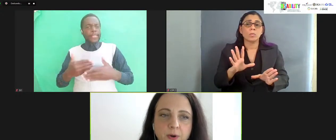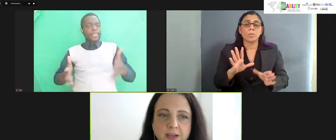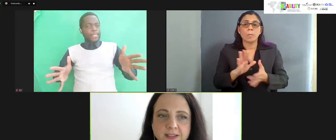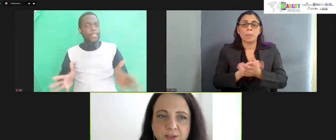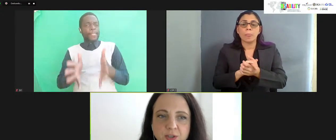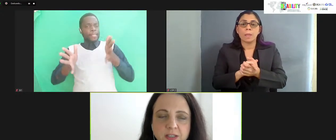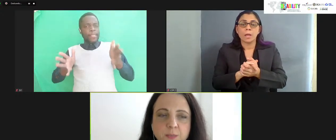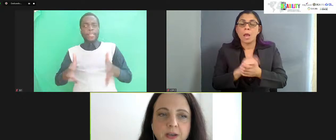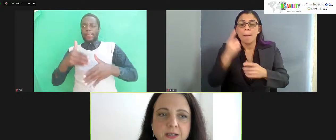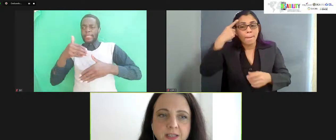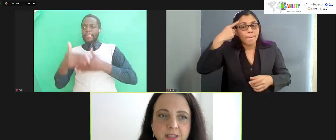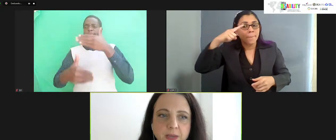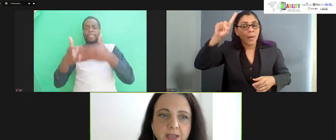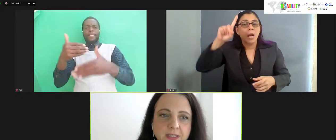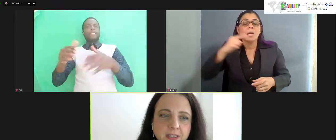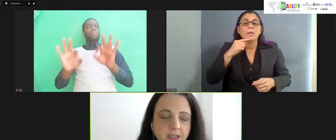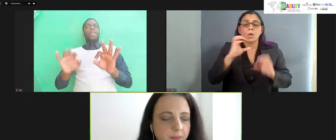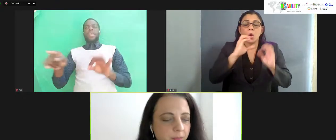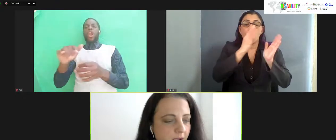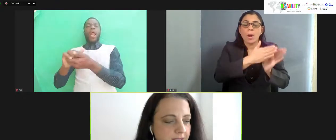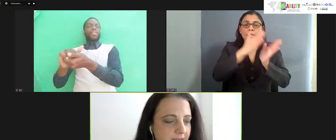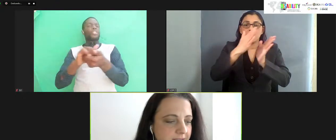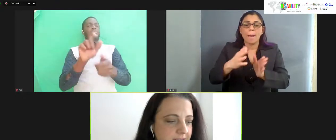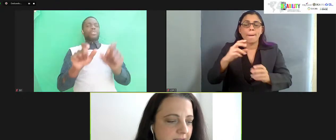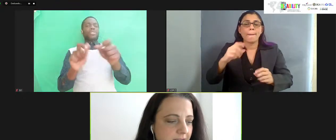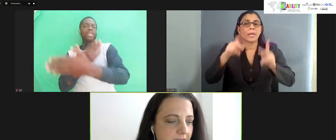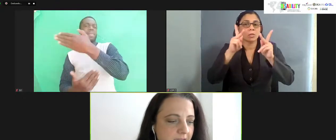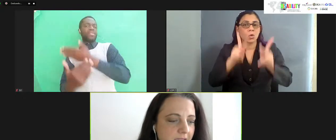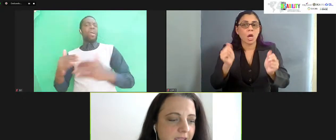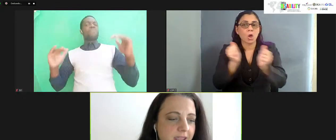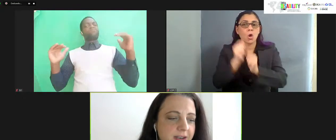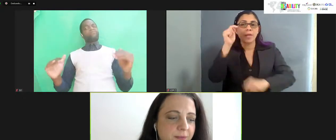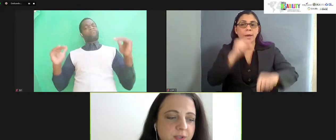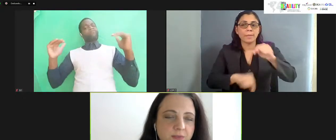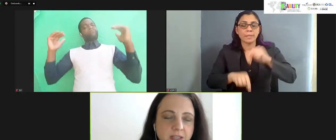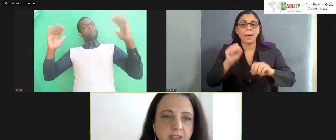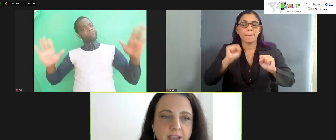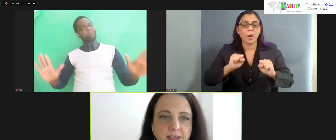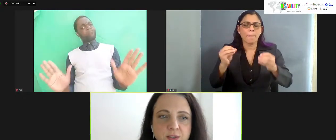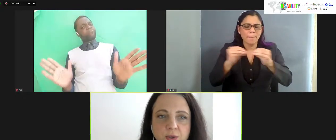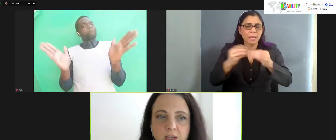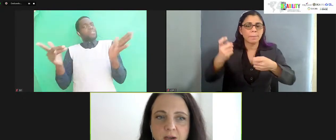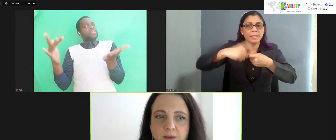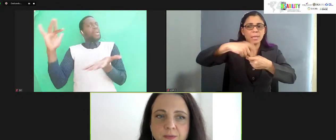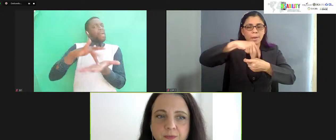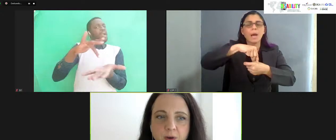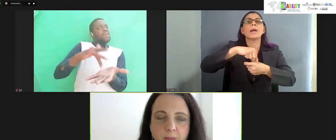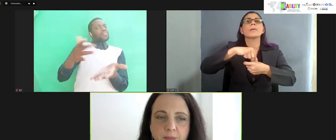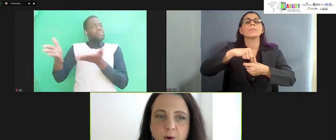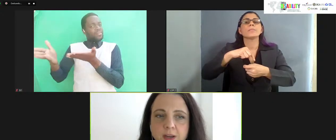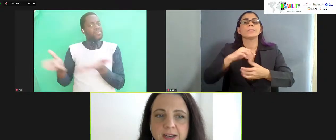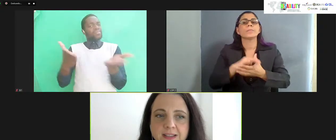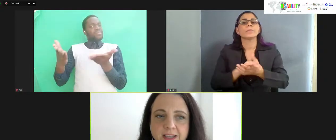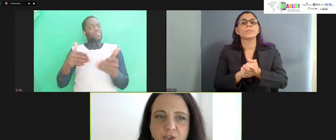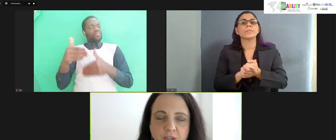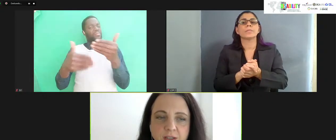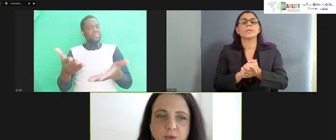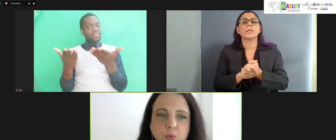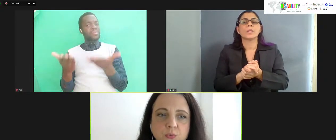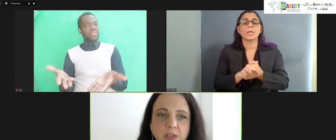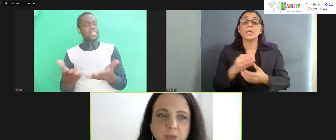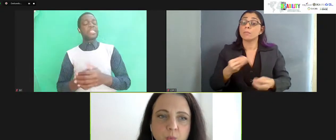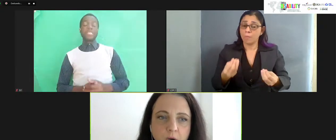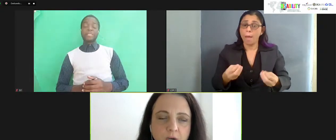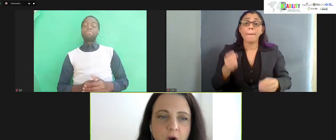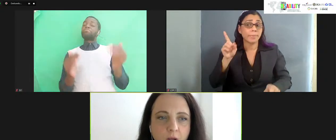people organizations participate in the process and it was really nice to hear from the organizations